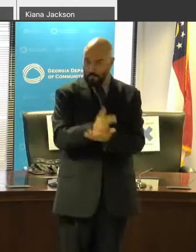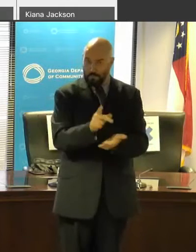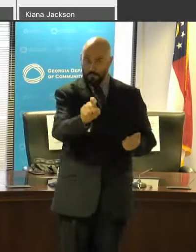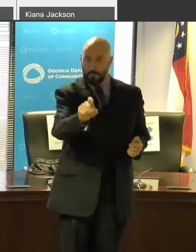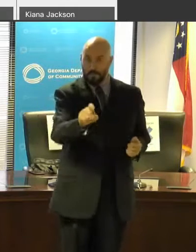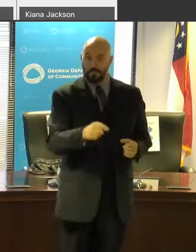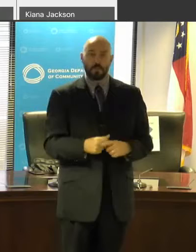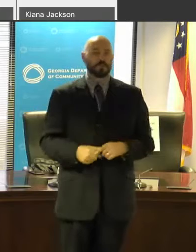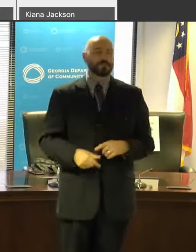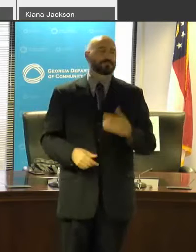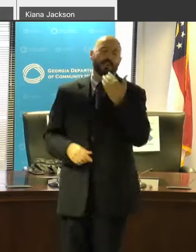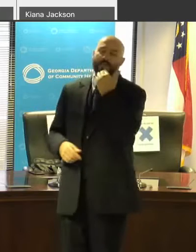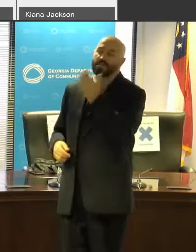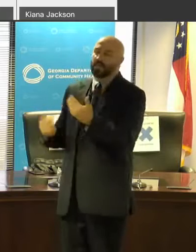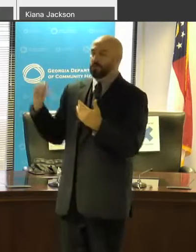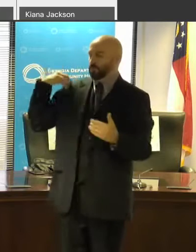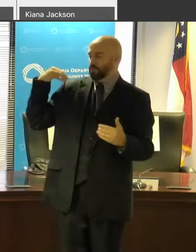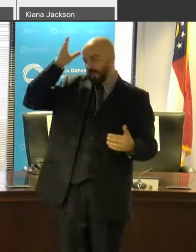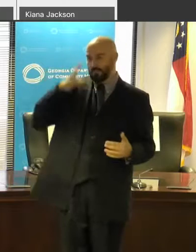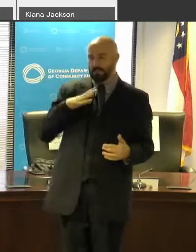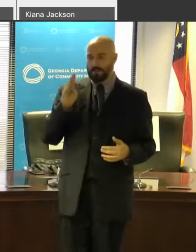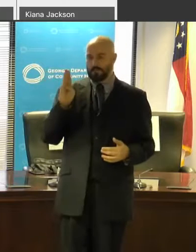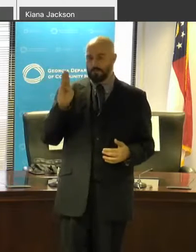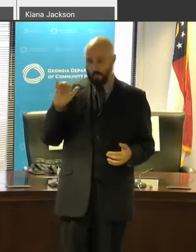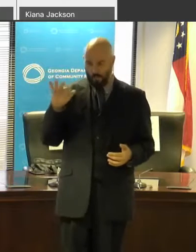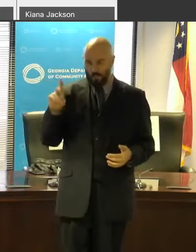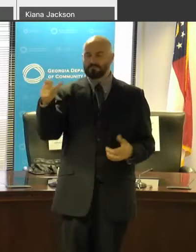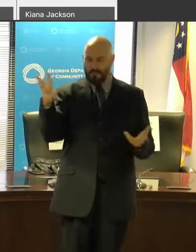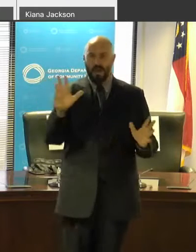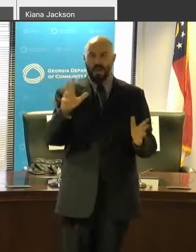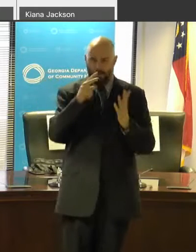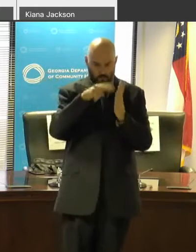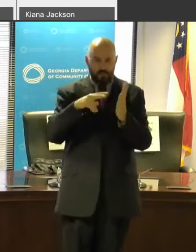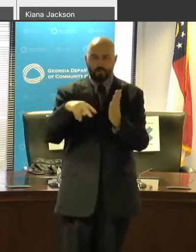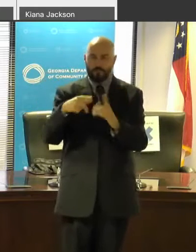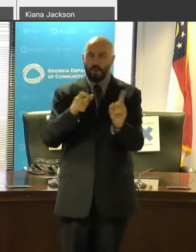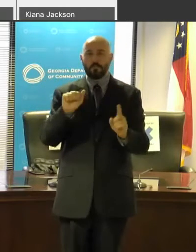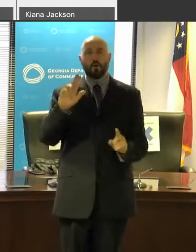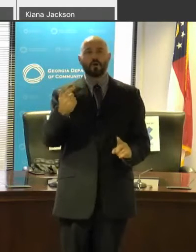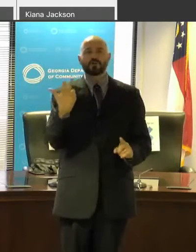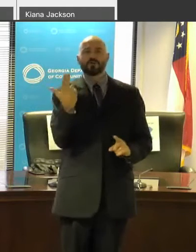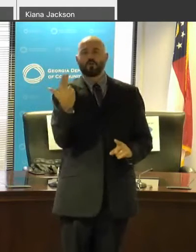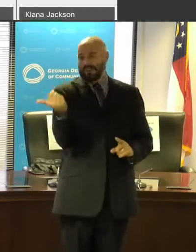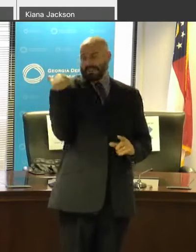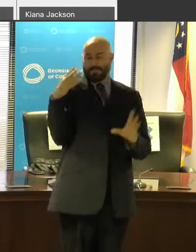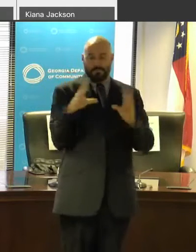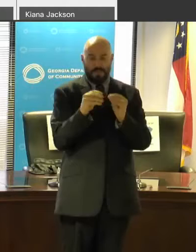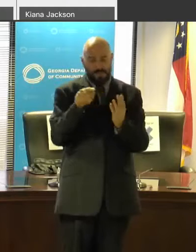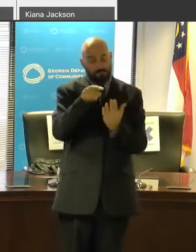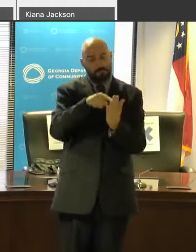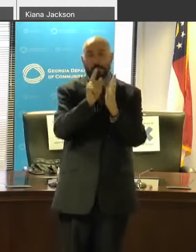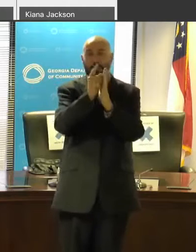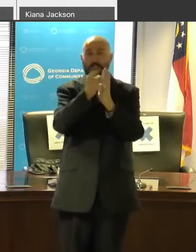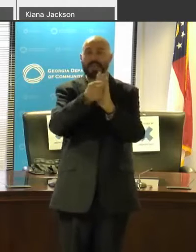Thank you, Chairman Boyd. I have reviewed the minutes from the August 13th meeting and find them to be accurate as written and would make a motion